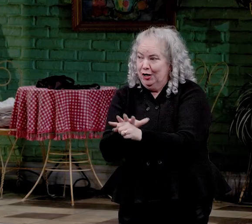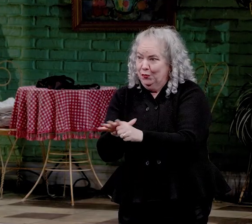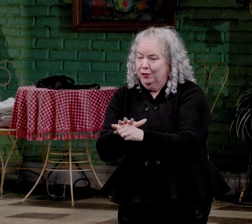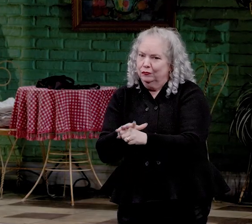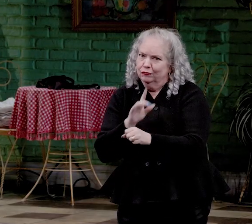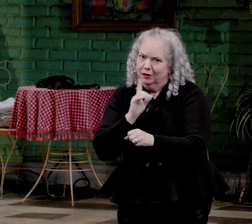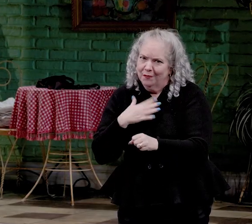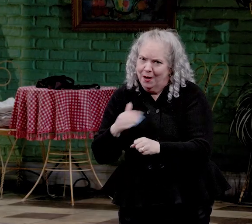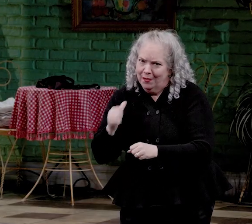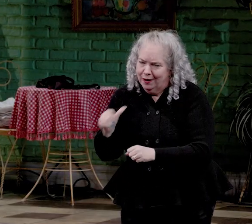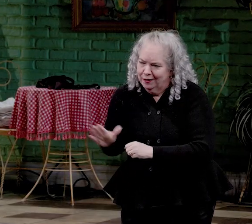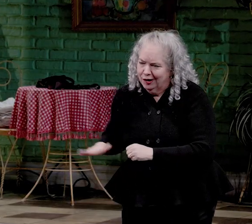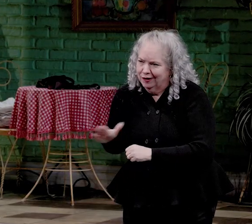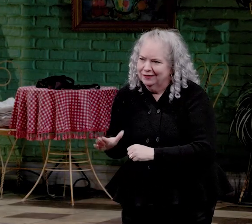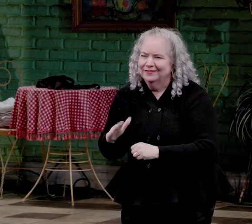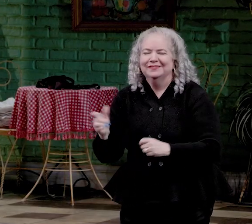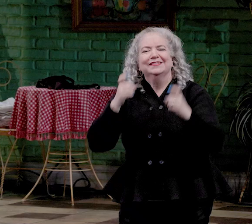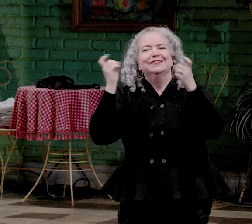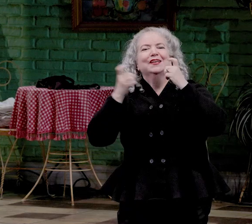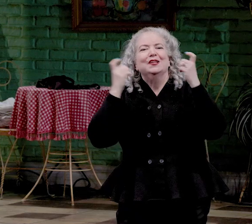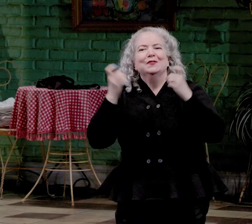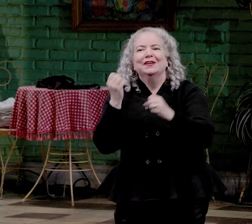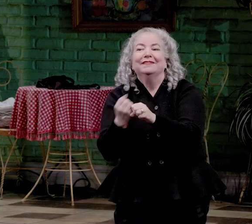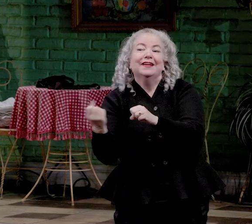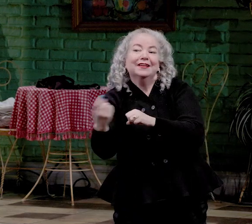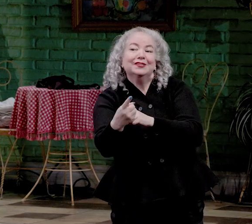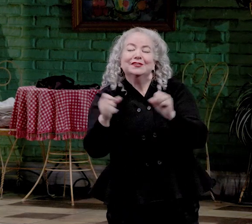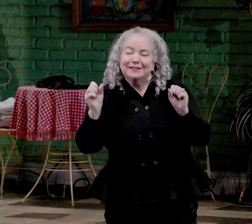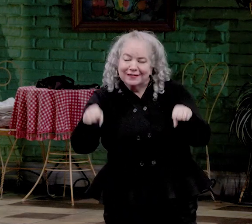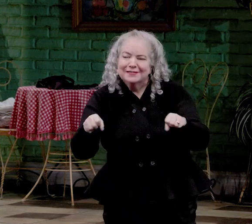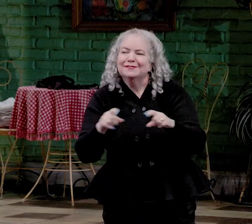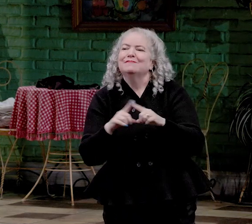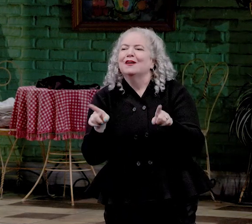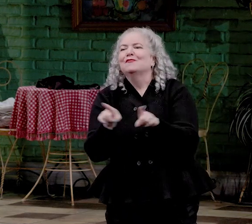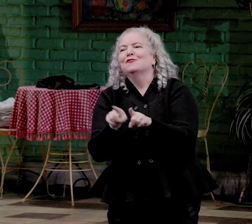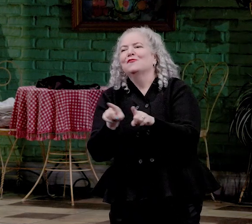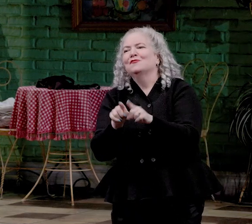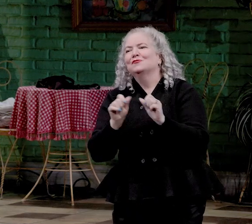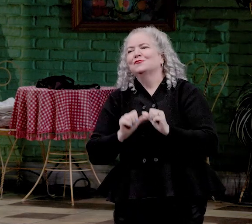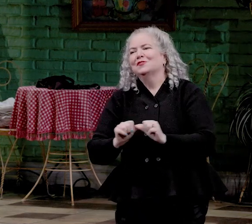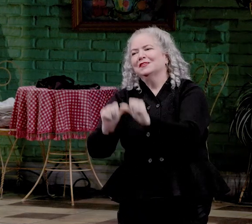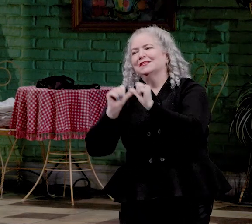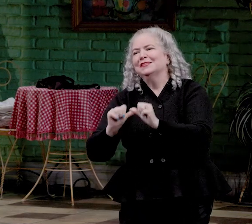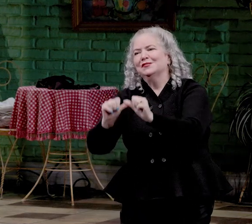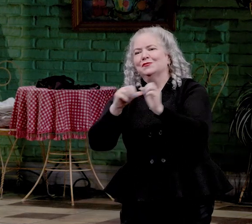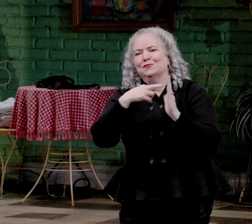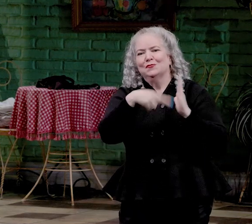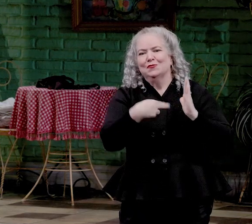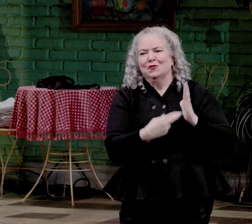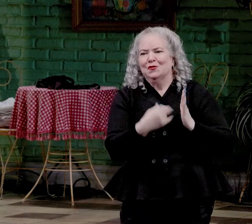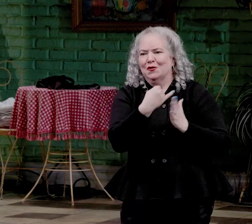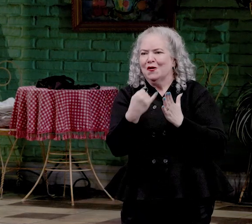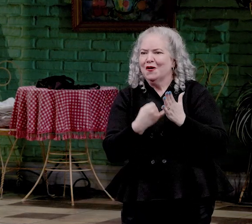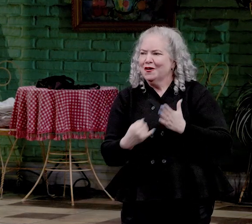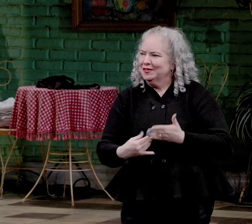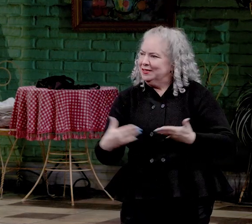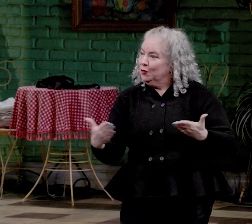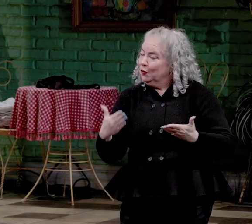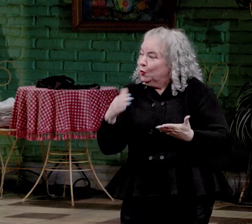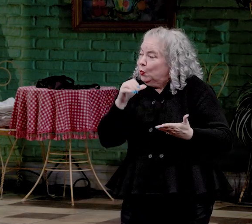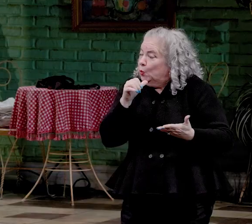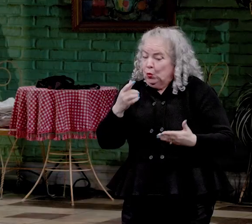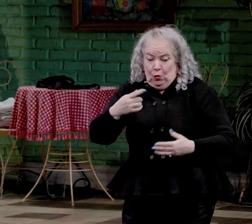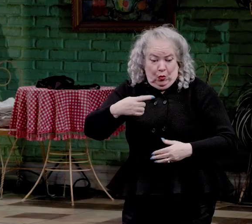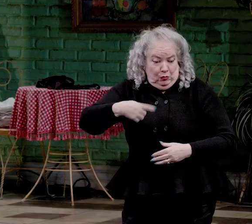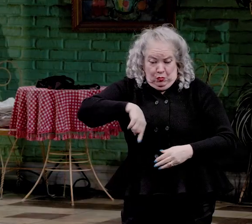we celebrate not just an exciting upcoming season here at Geva, but the continued role the arts play in shaping who we are